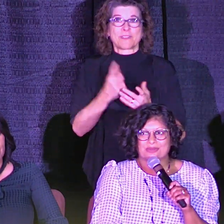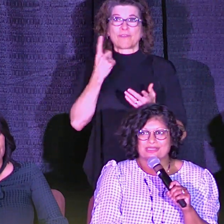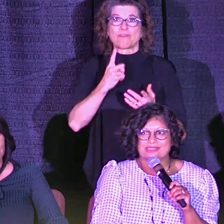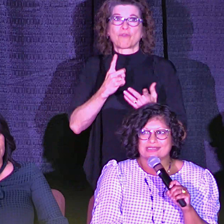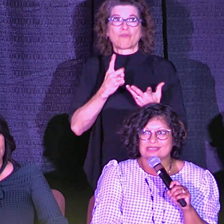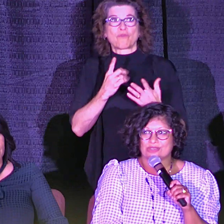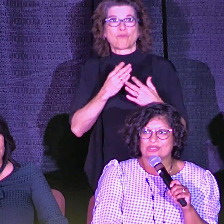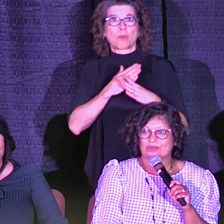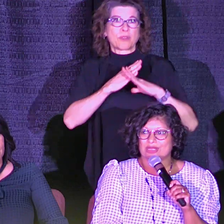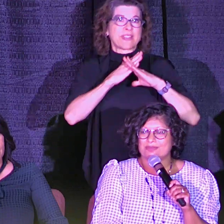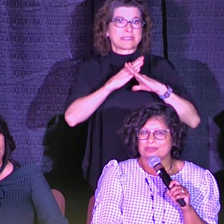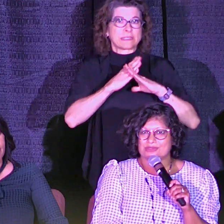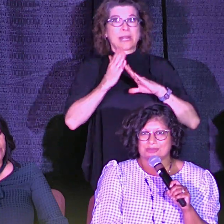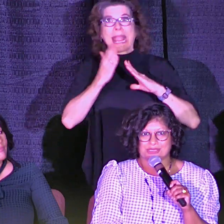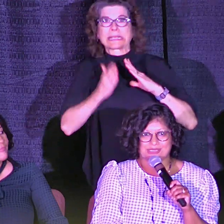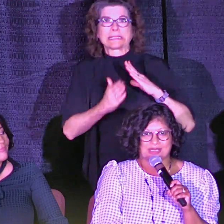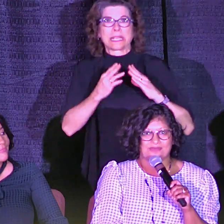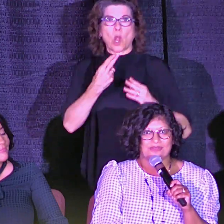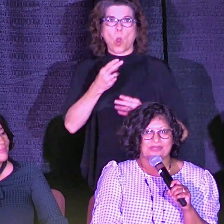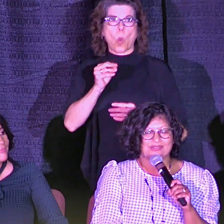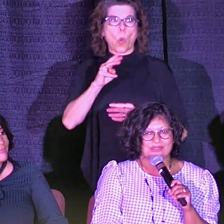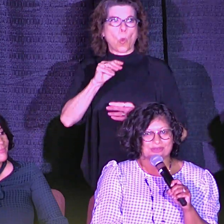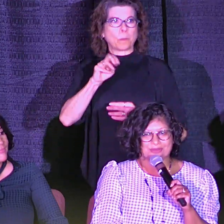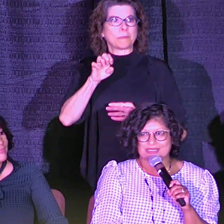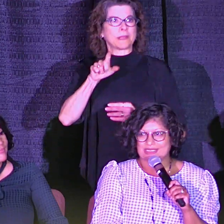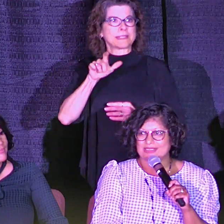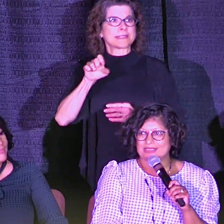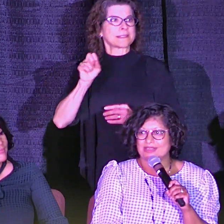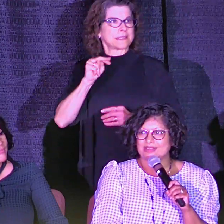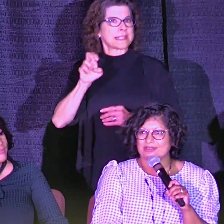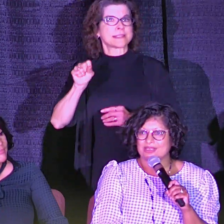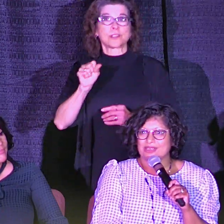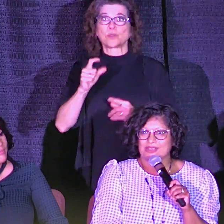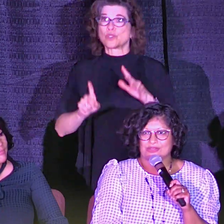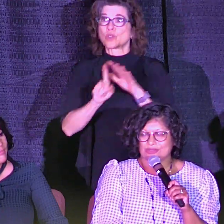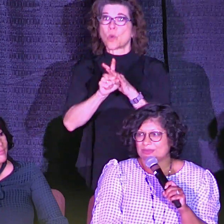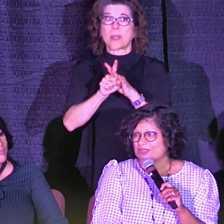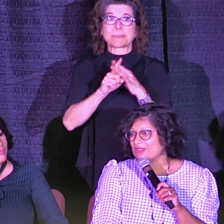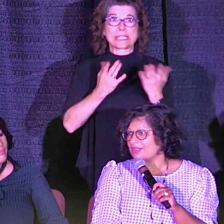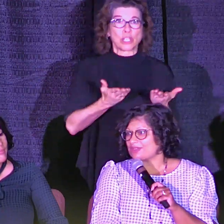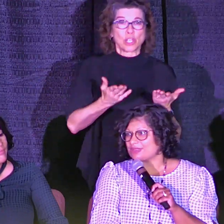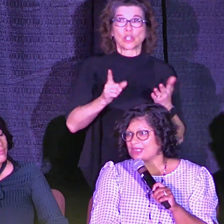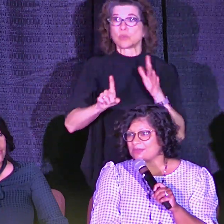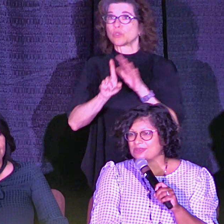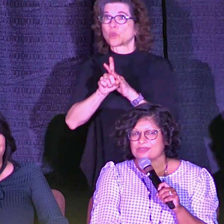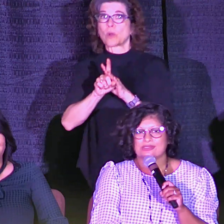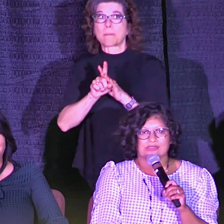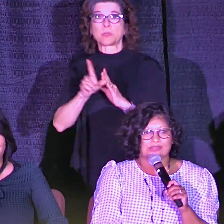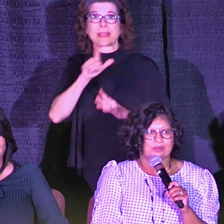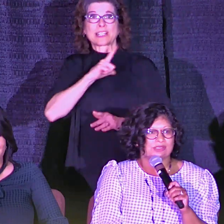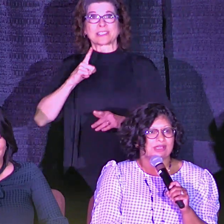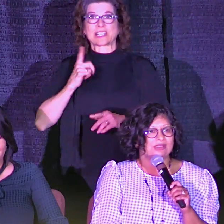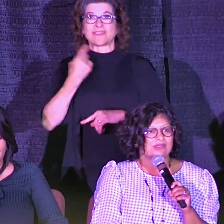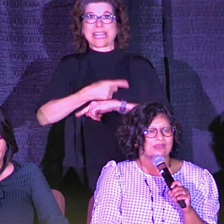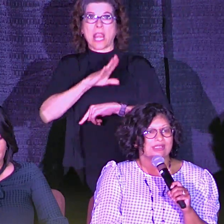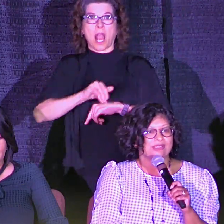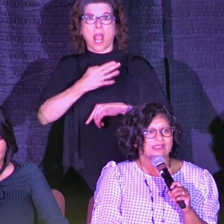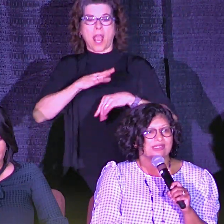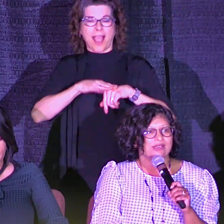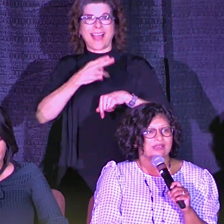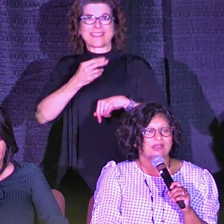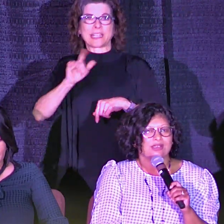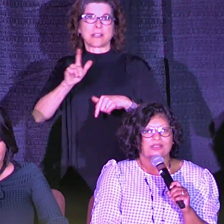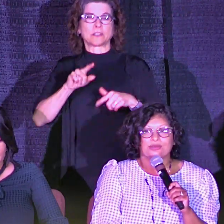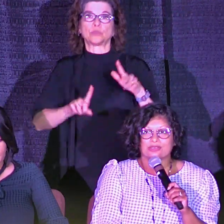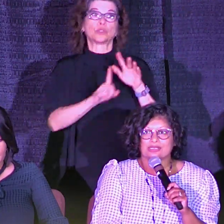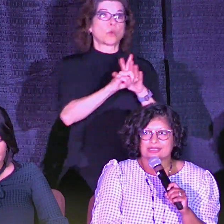preventing homelessness. You show up. You show up to this conference. You show up to Day on the Hill. You show up to talk to your neighbors. You show up to talk to your